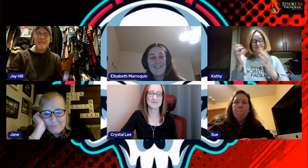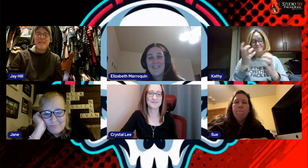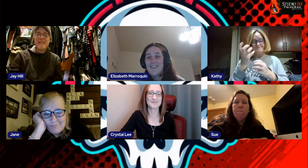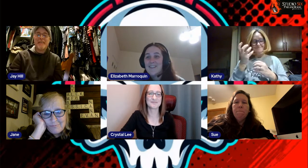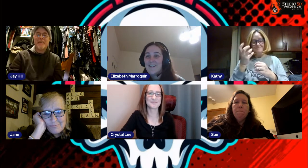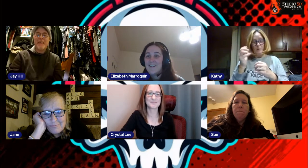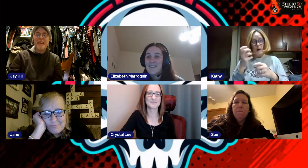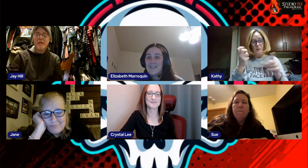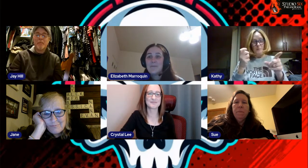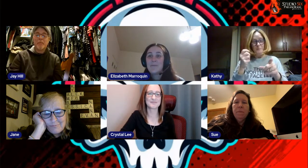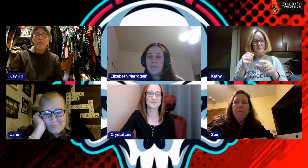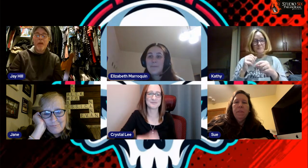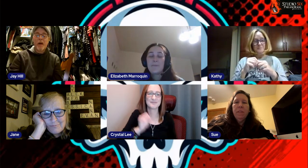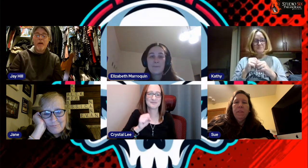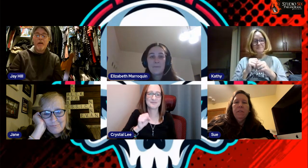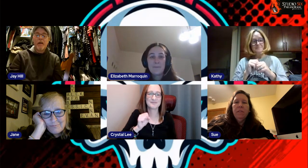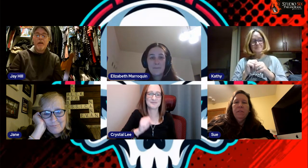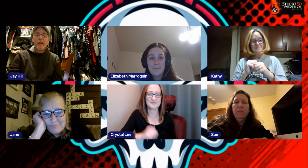So